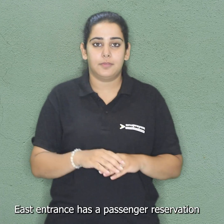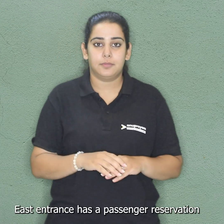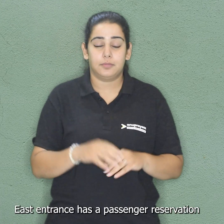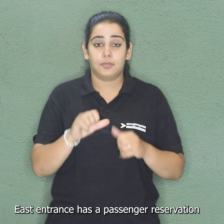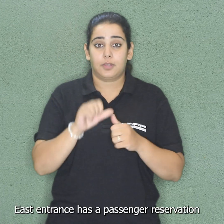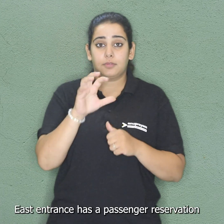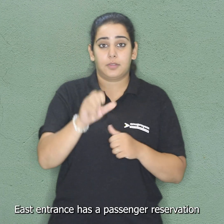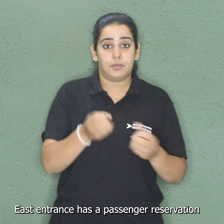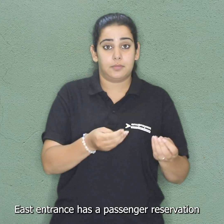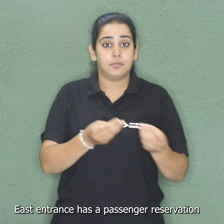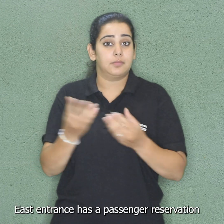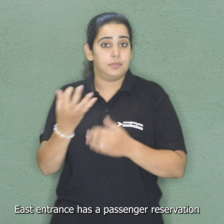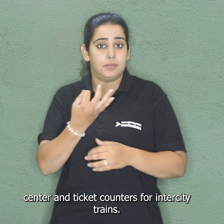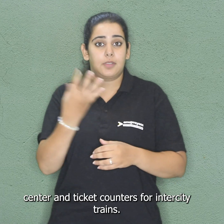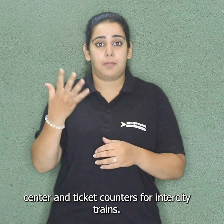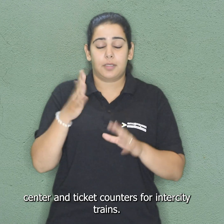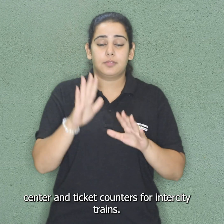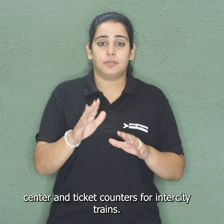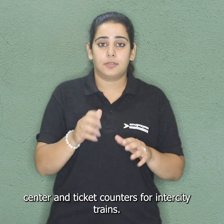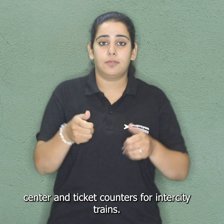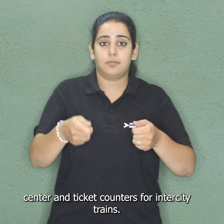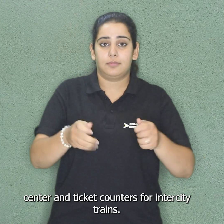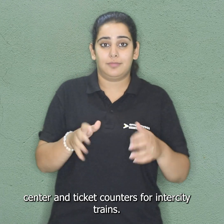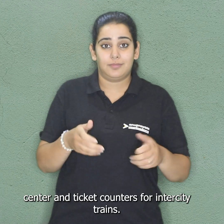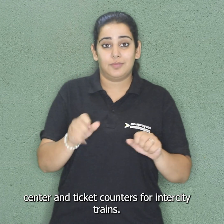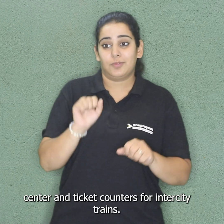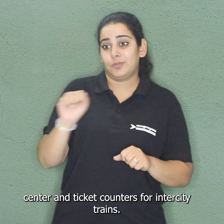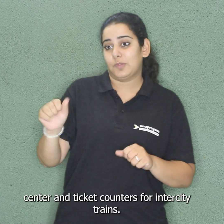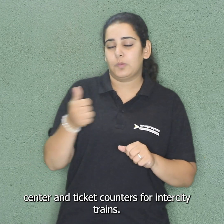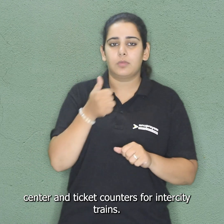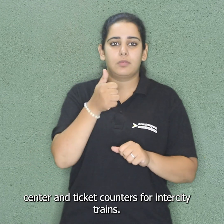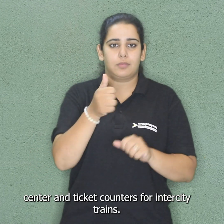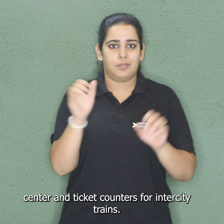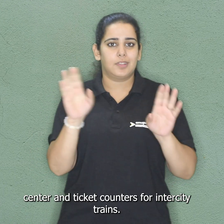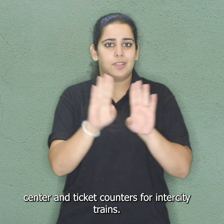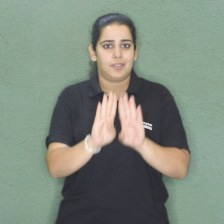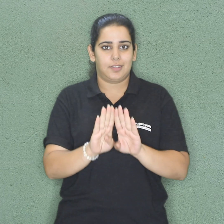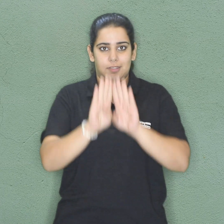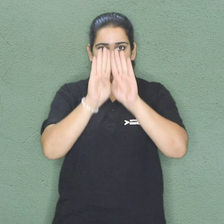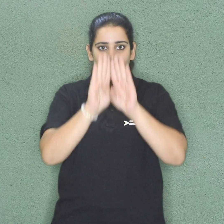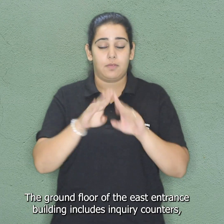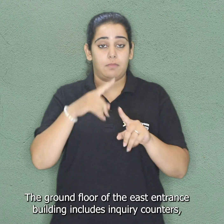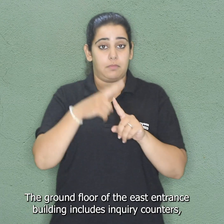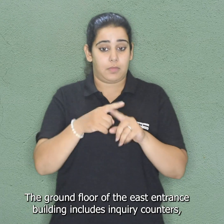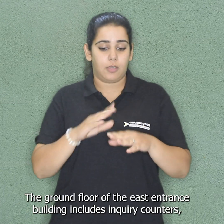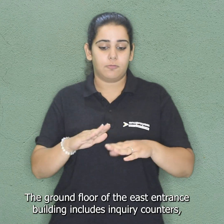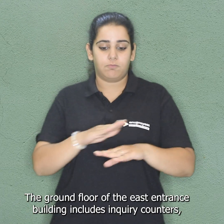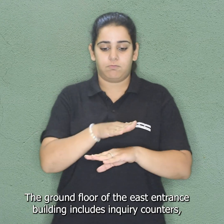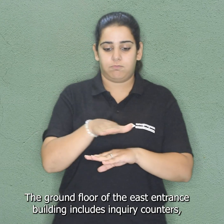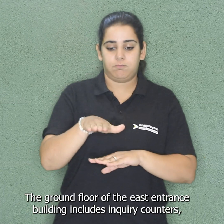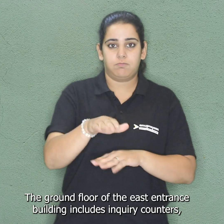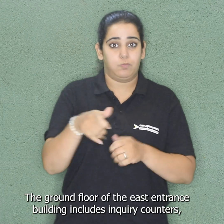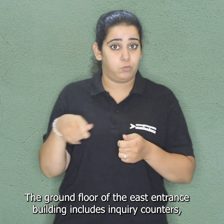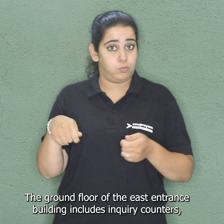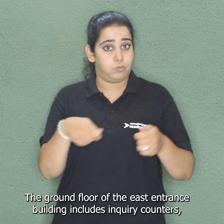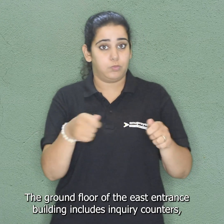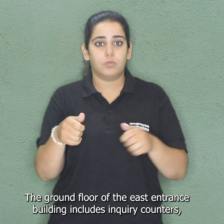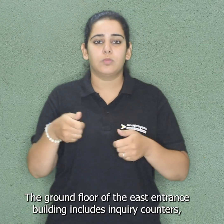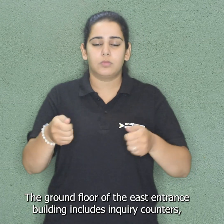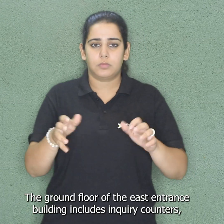has a passenger reservation center and ticket counters for intercity trains. The ground floor of the east entrance building